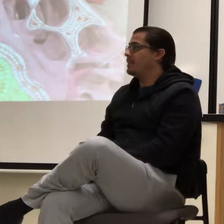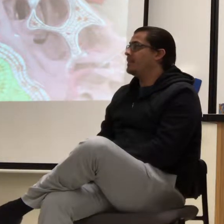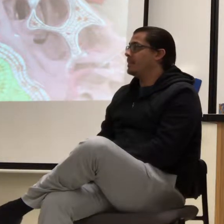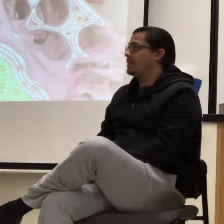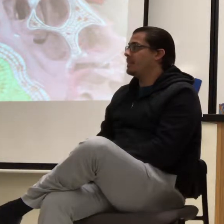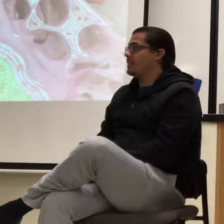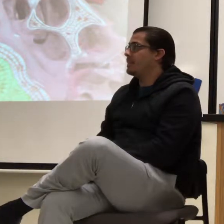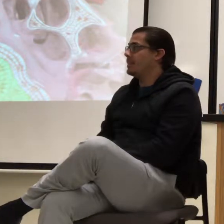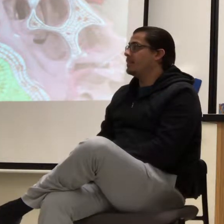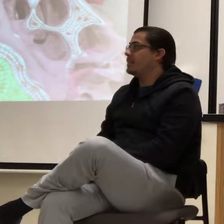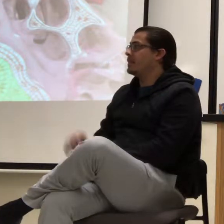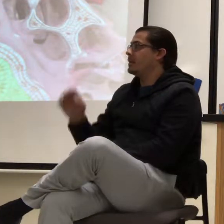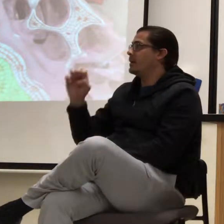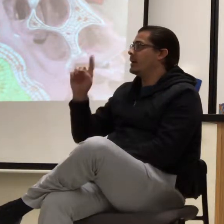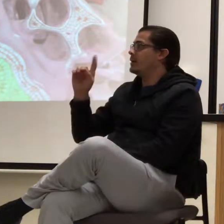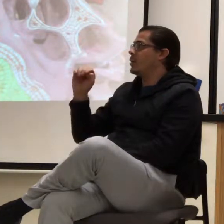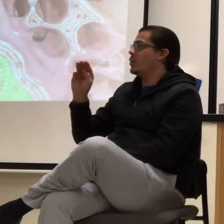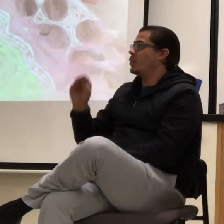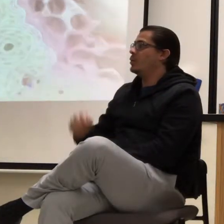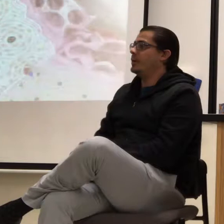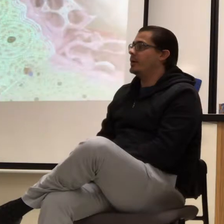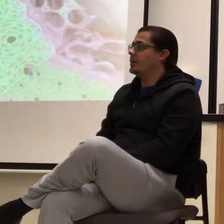So I'm going to zoom out.